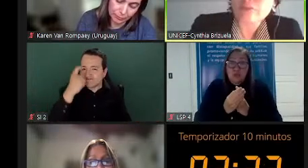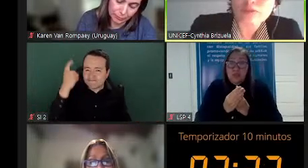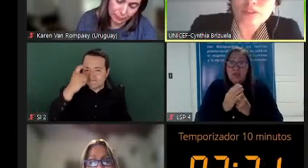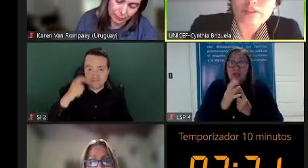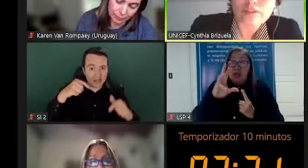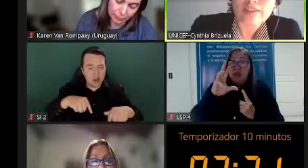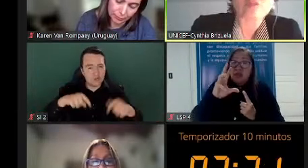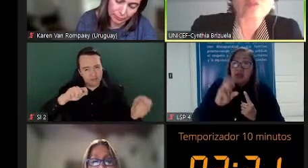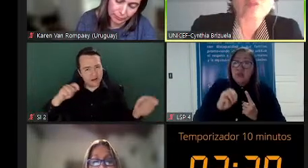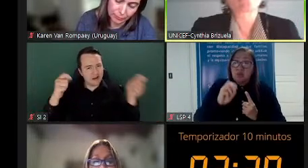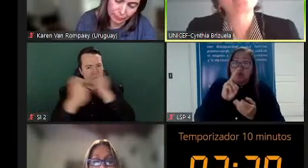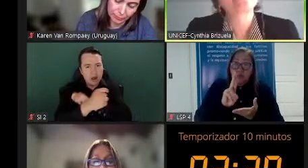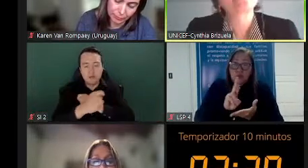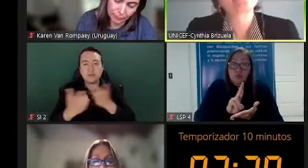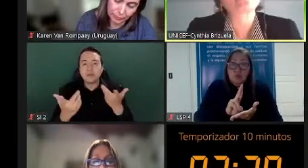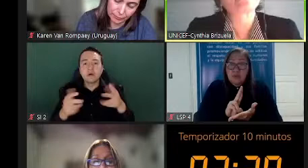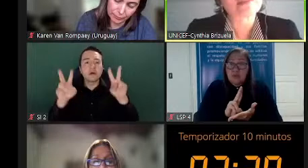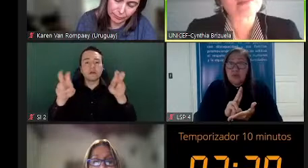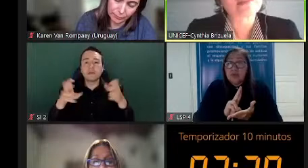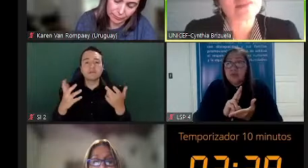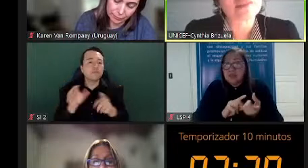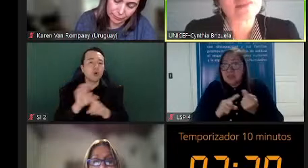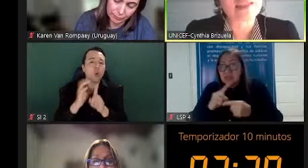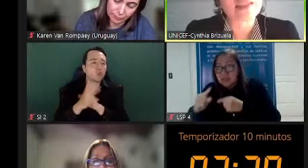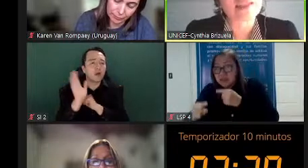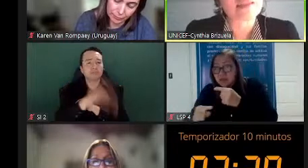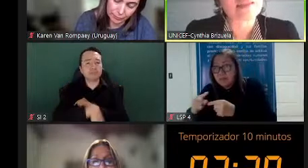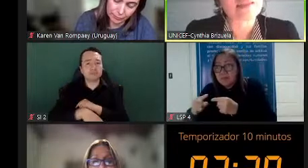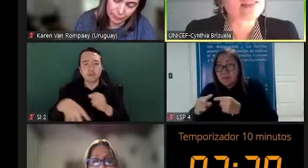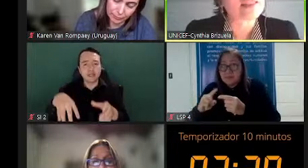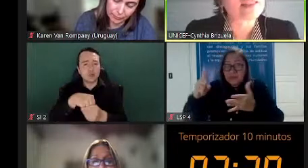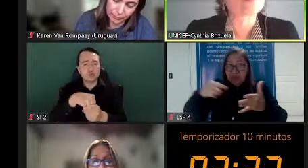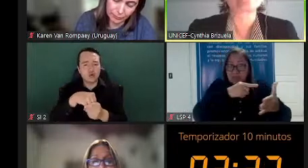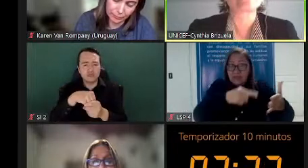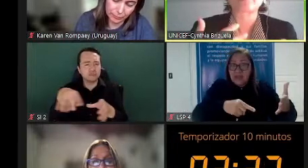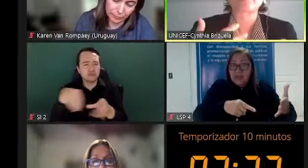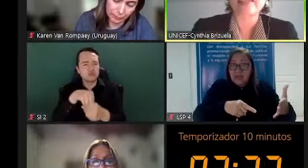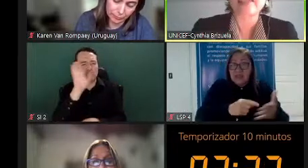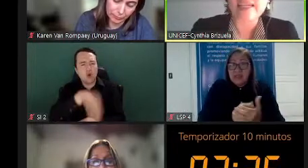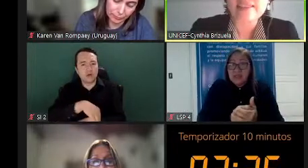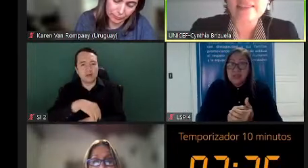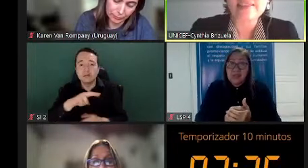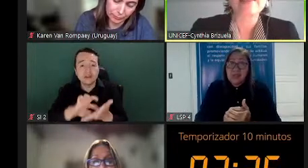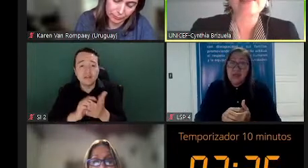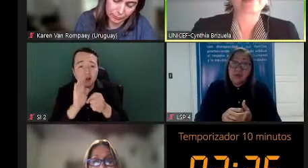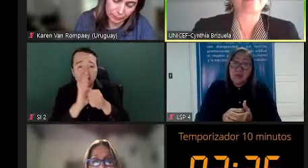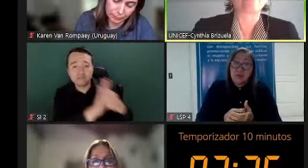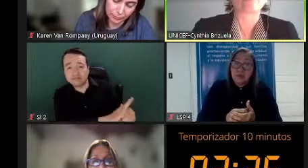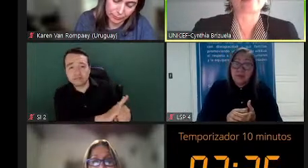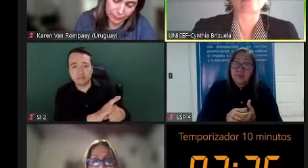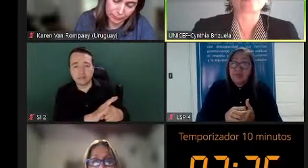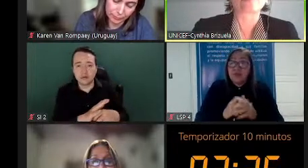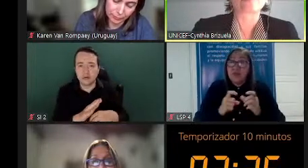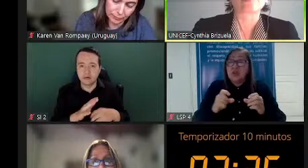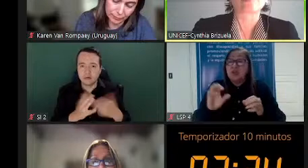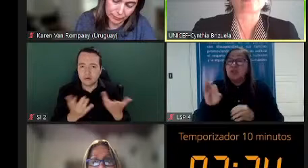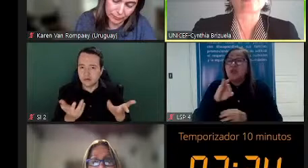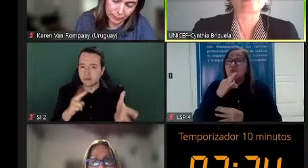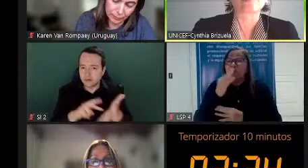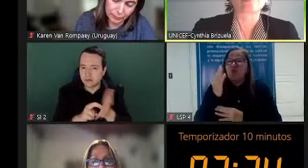culture this non-inclusive culture a discrimination culture in the sense that we have no